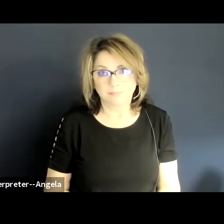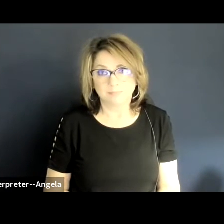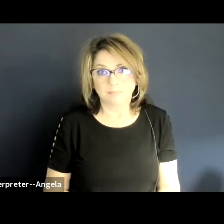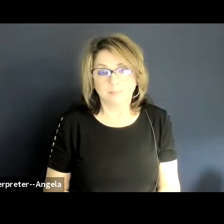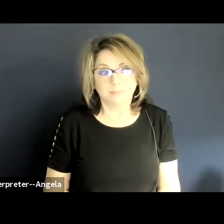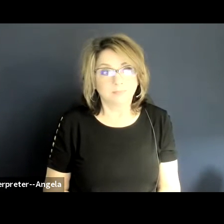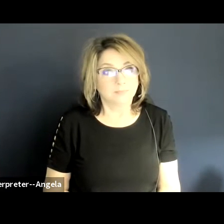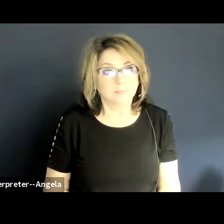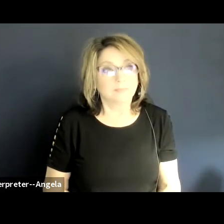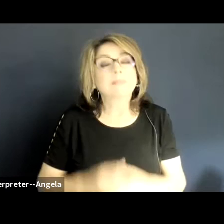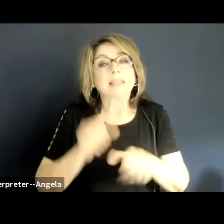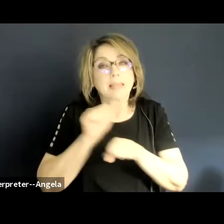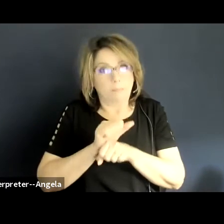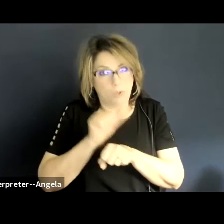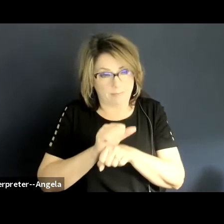Employment.